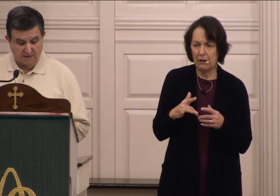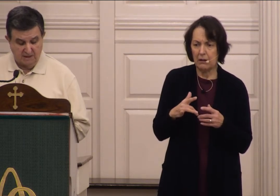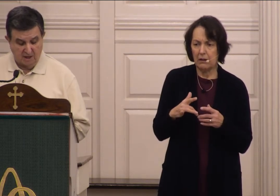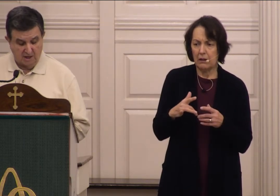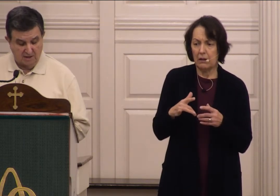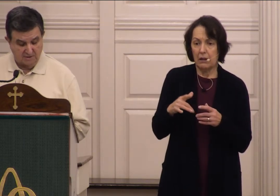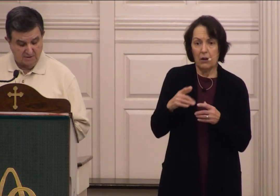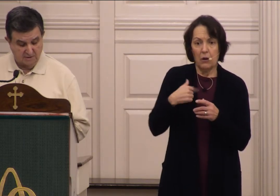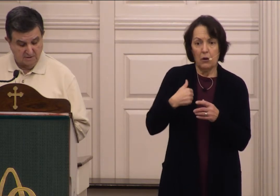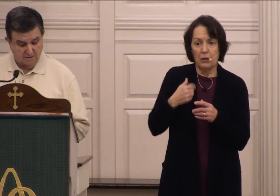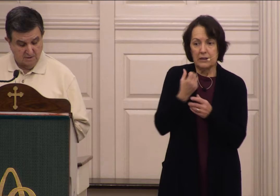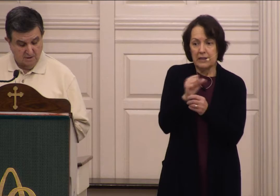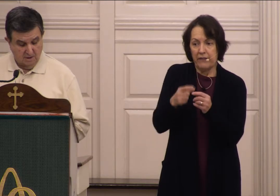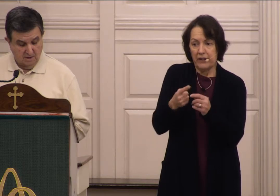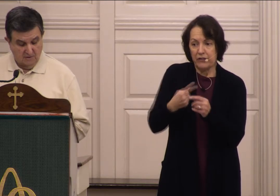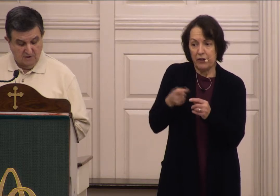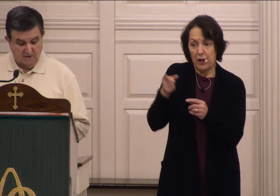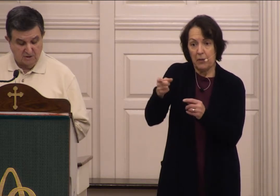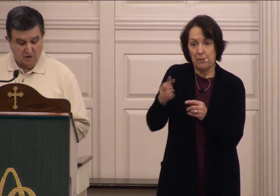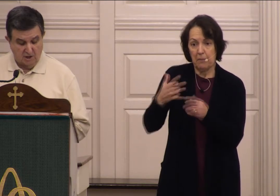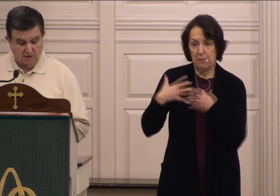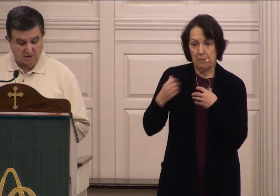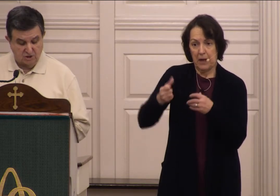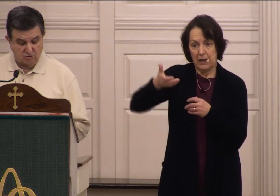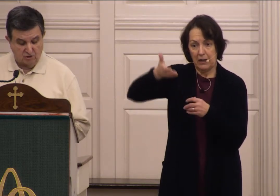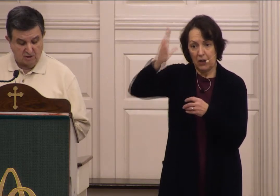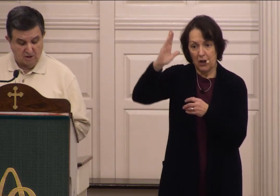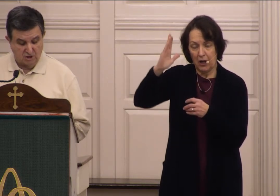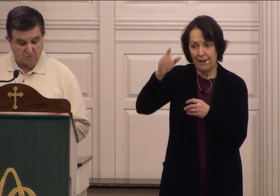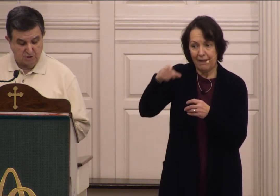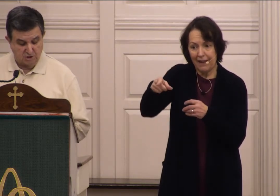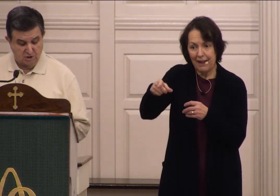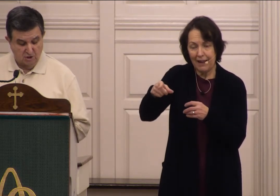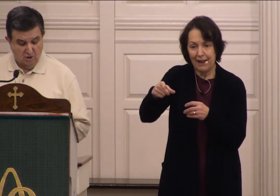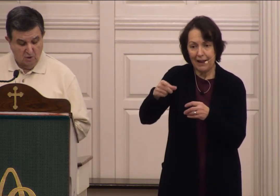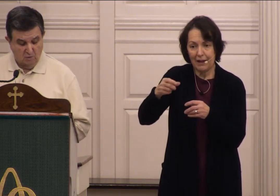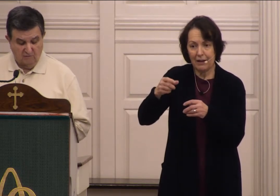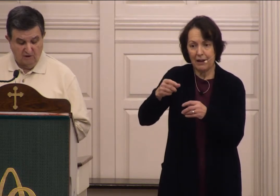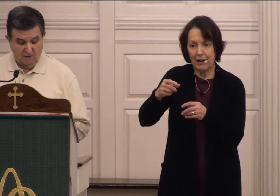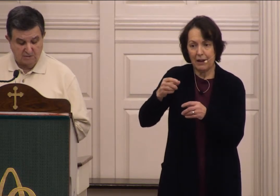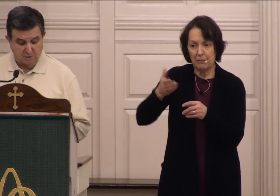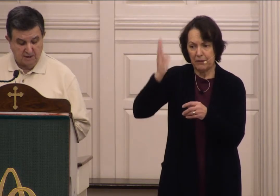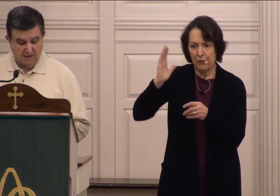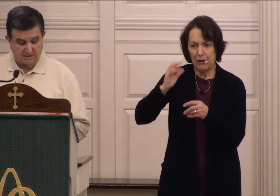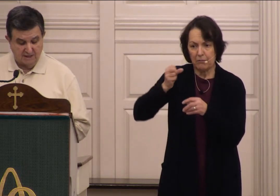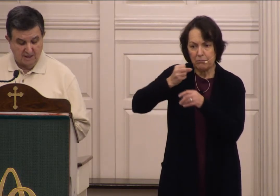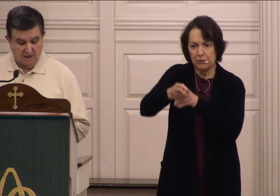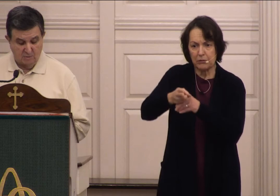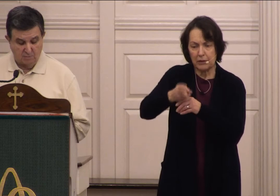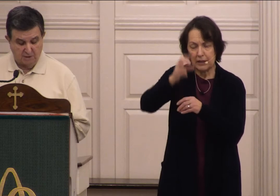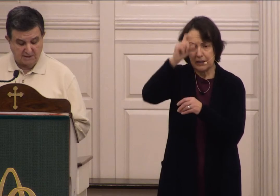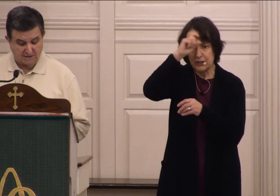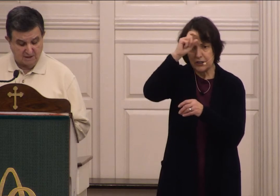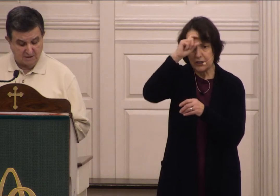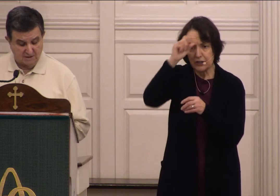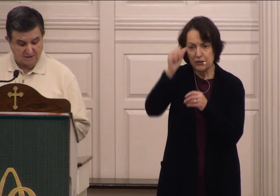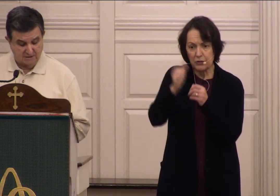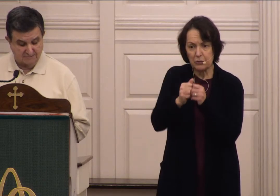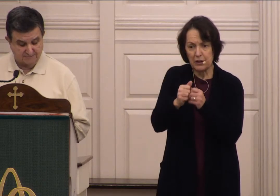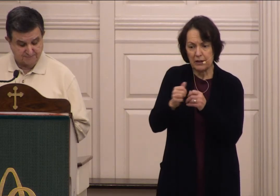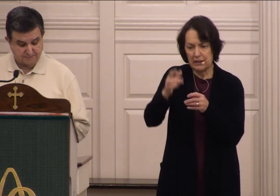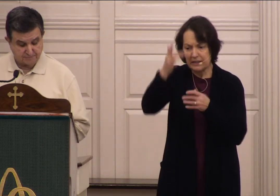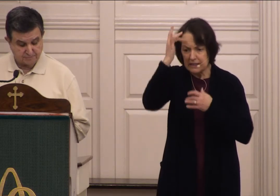gods? These are the gods that struck the Egyptians with various plagues and with pestilence.